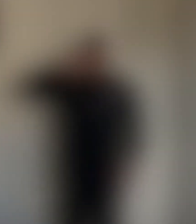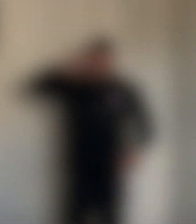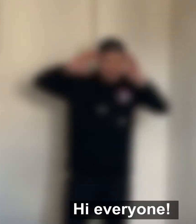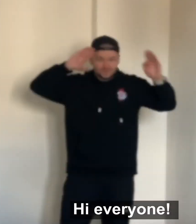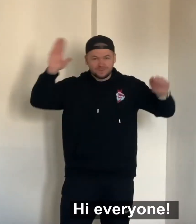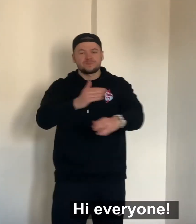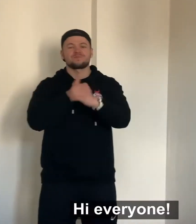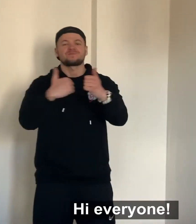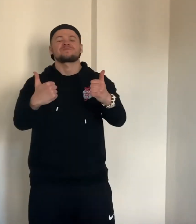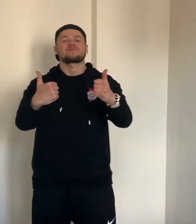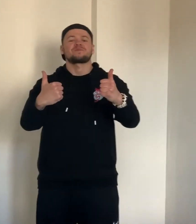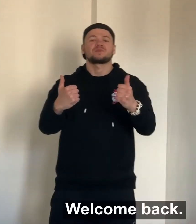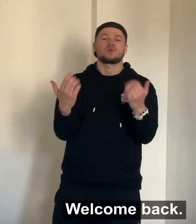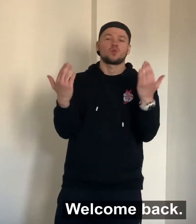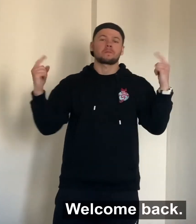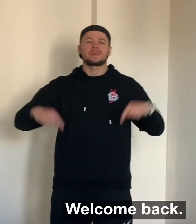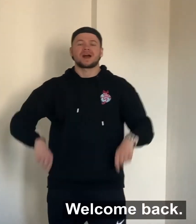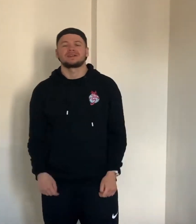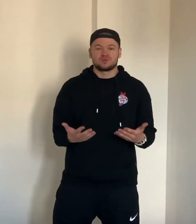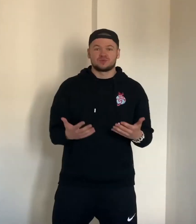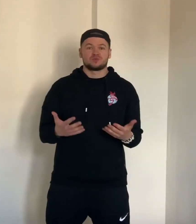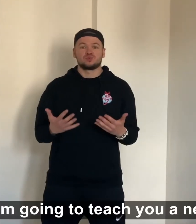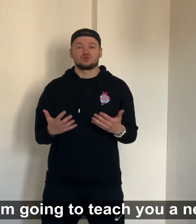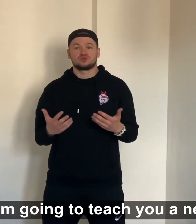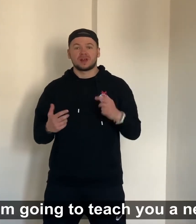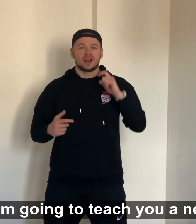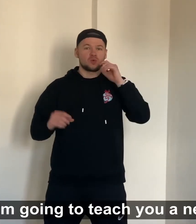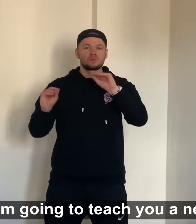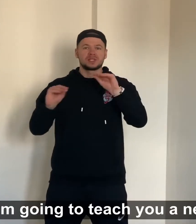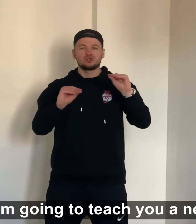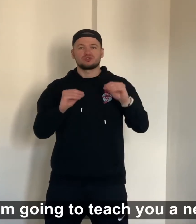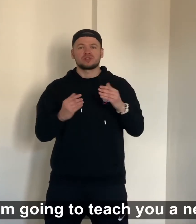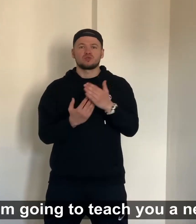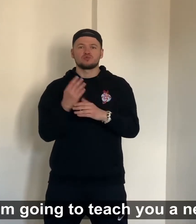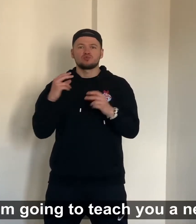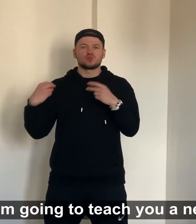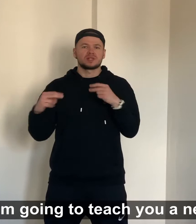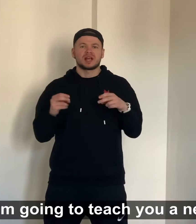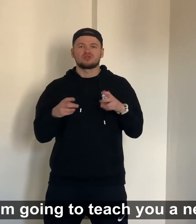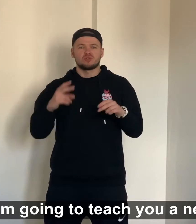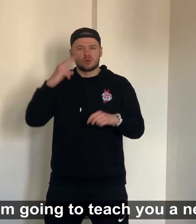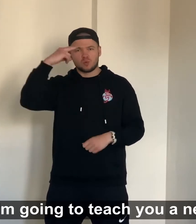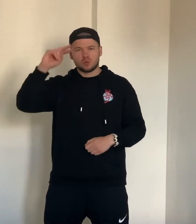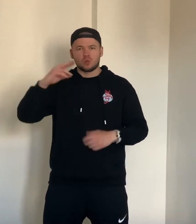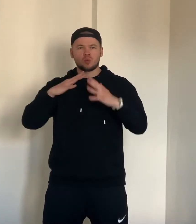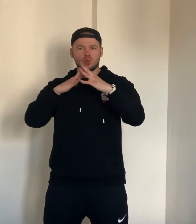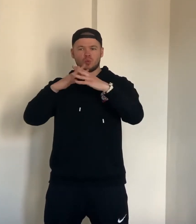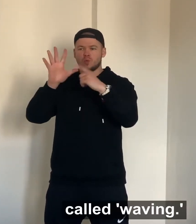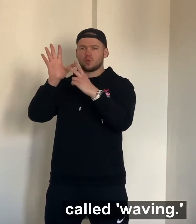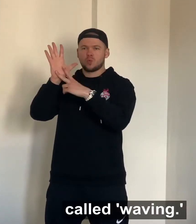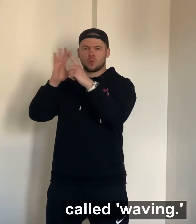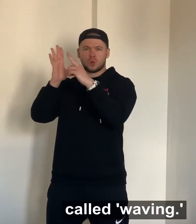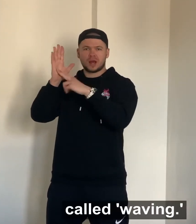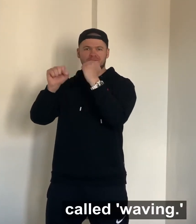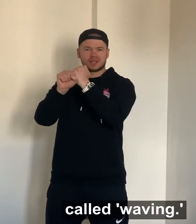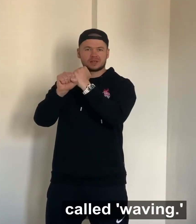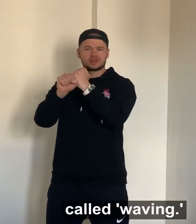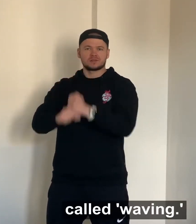Hi everyone, welcome back. Today I'm going to teach you a new dance style called waving.